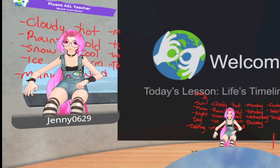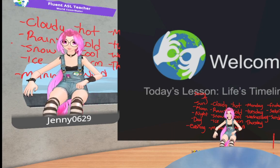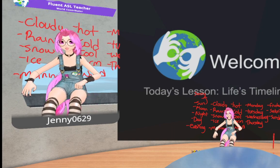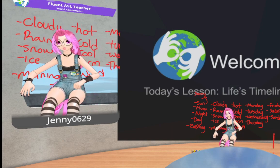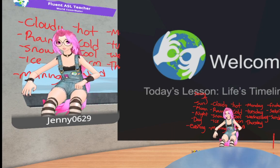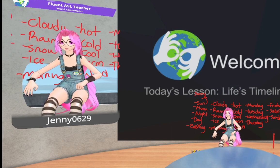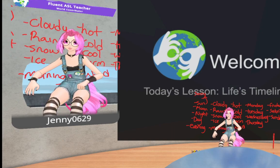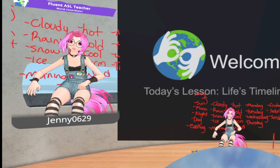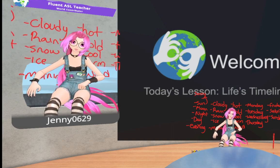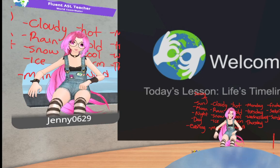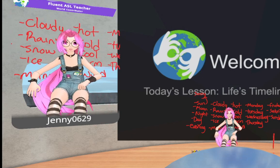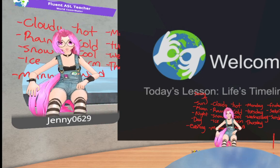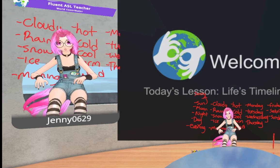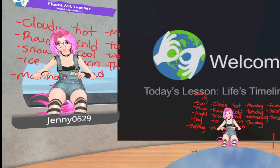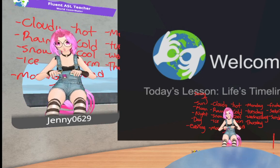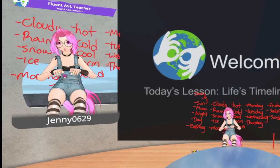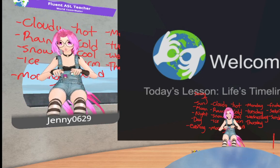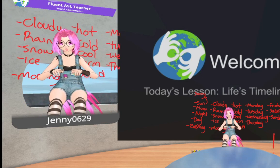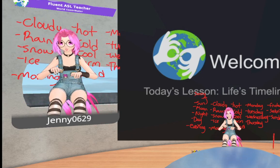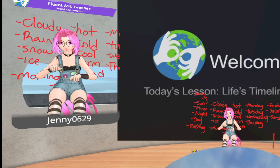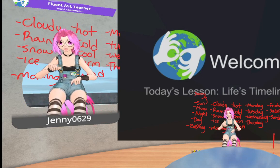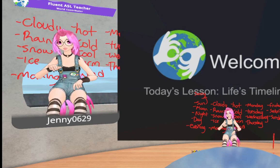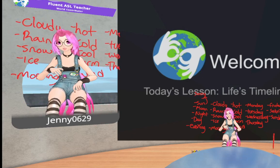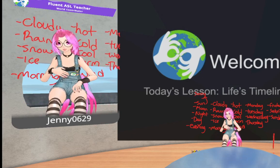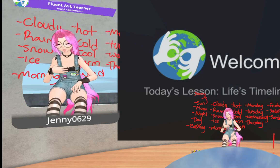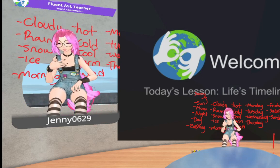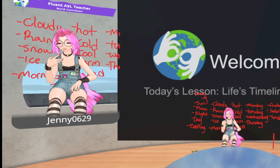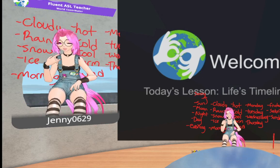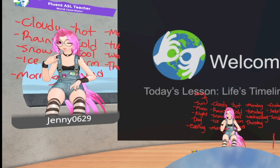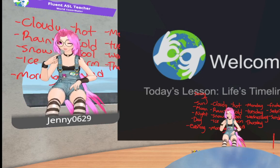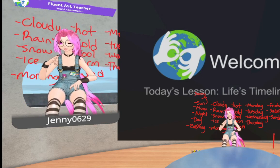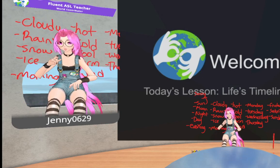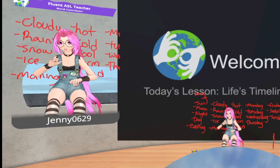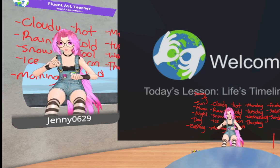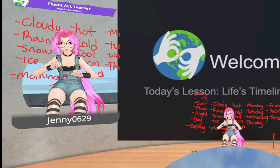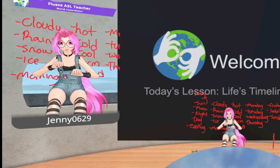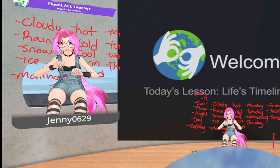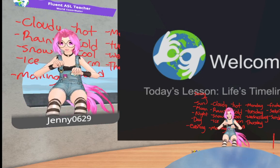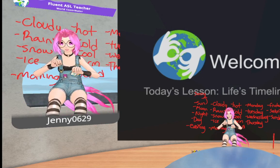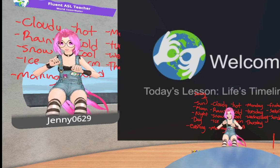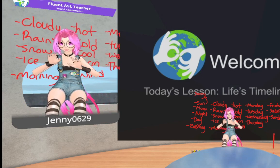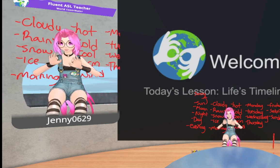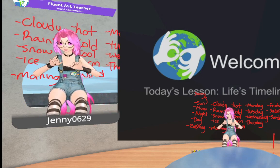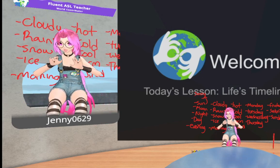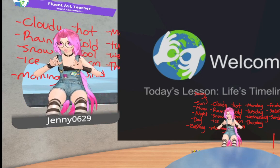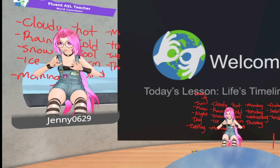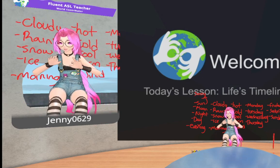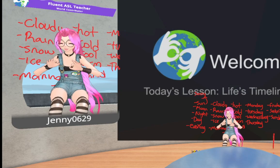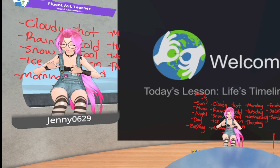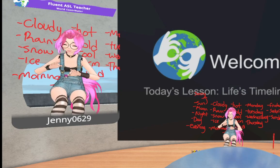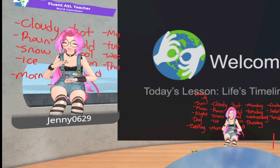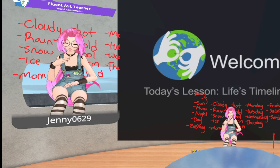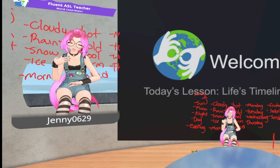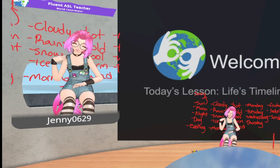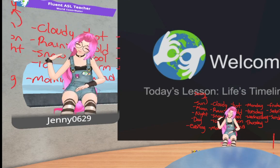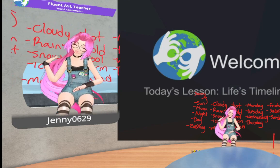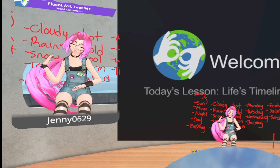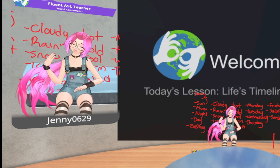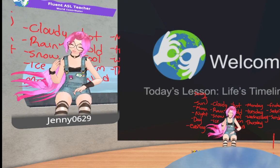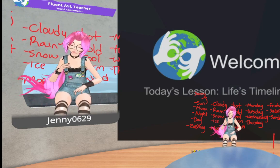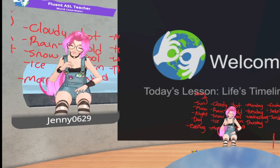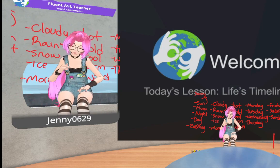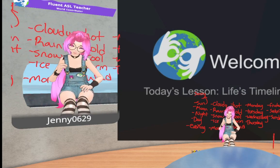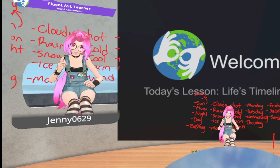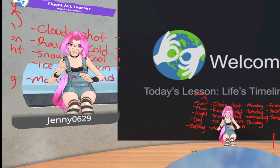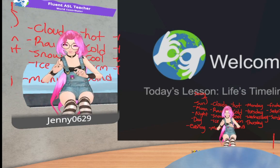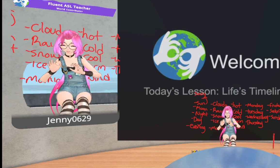Blizzard. That would probably be, I live in California. We don't really have a lot of snow talk. So